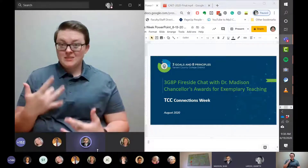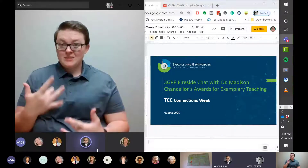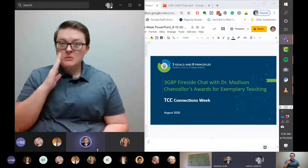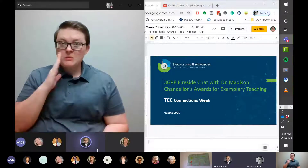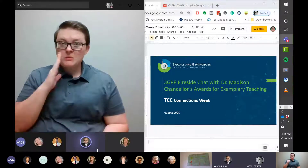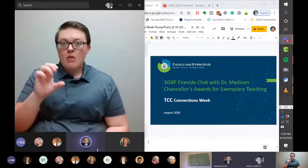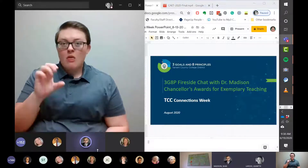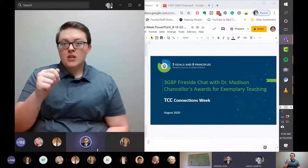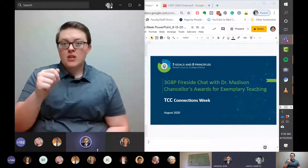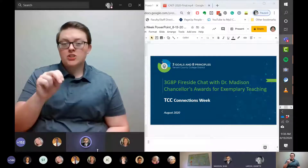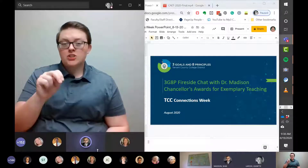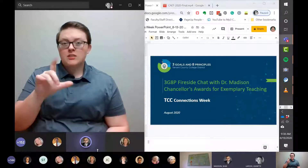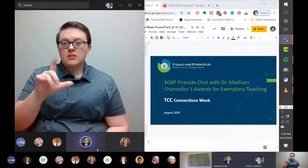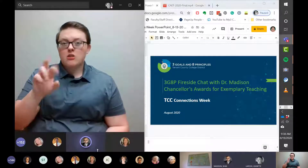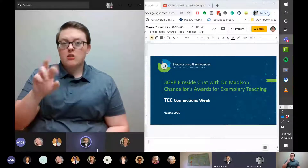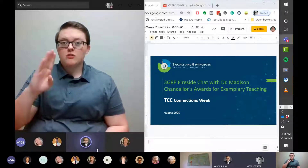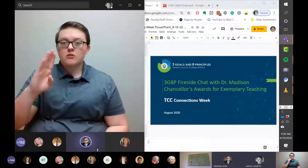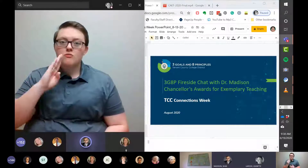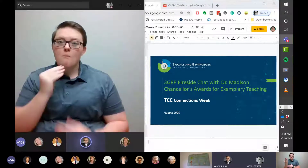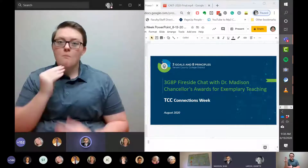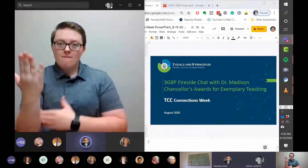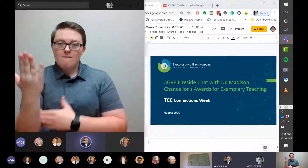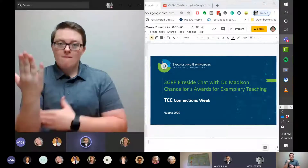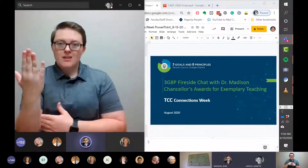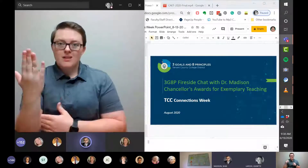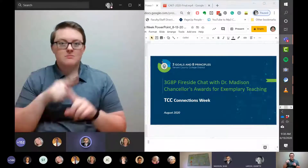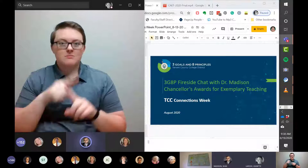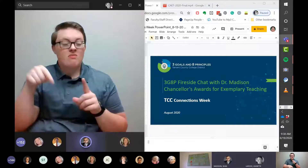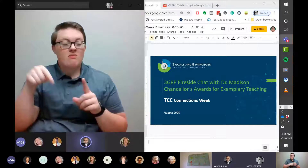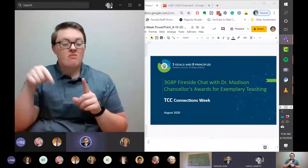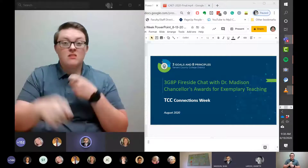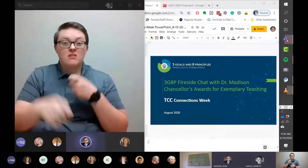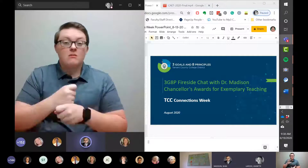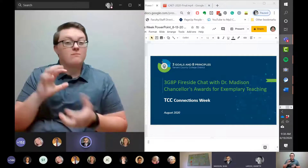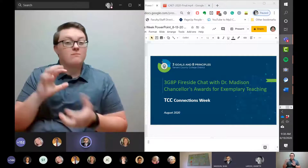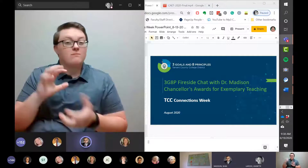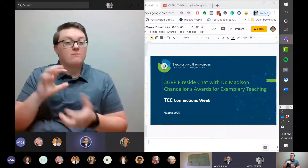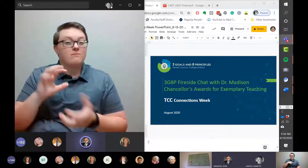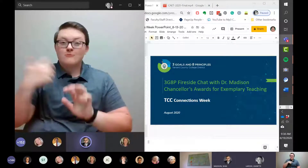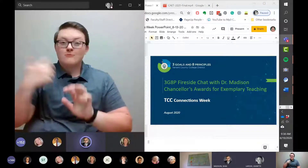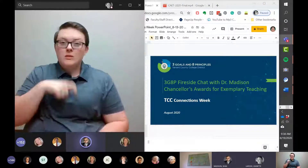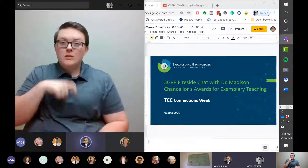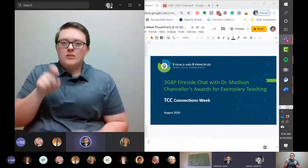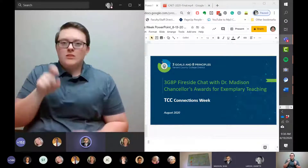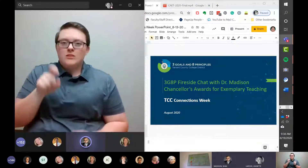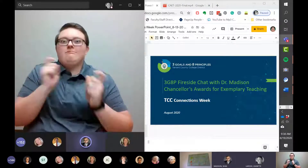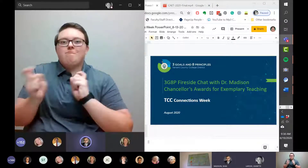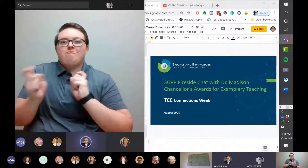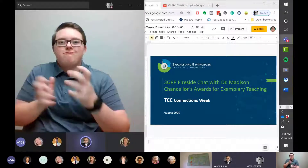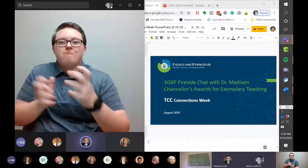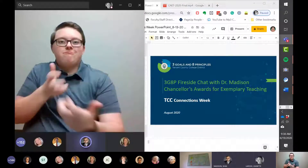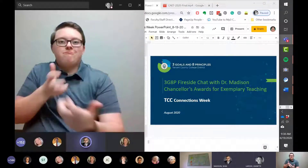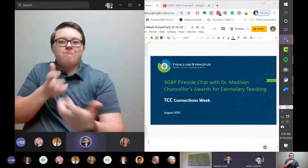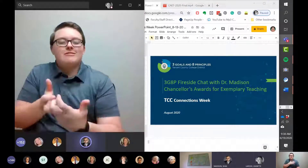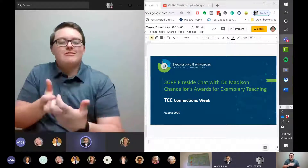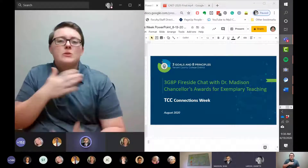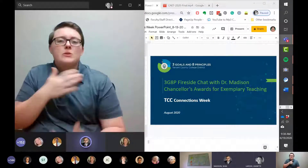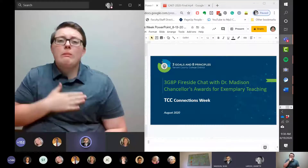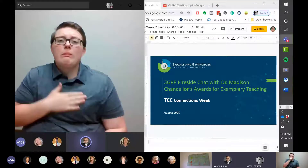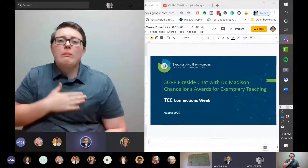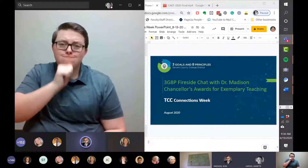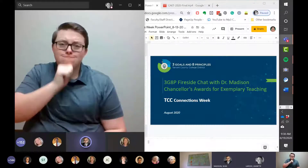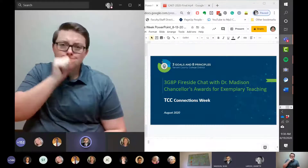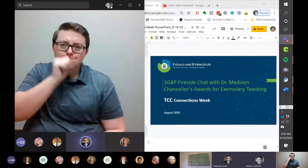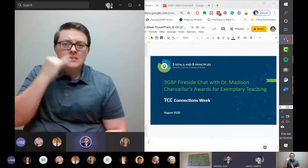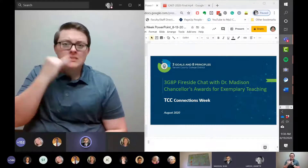but ordinary, requiring us to be remarkably adaptable. So please bear with any technical